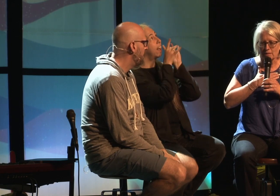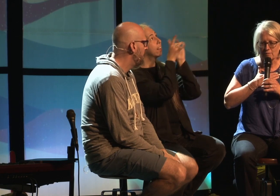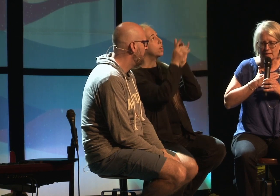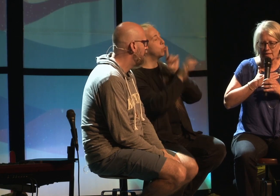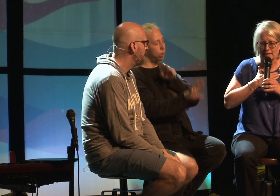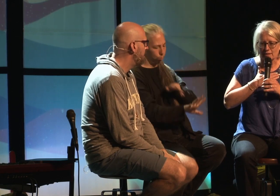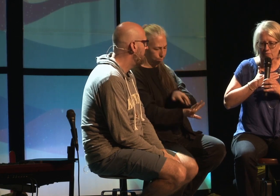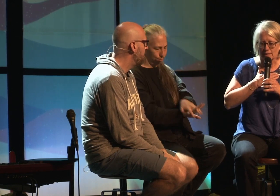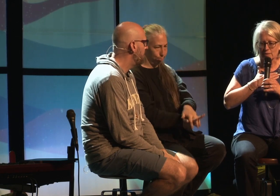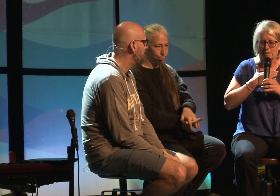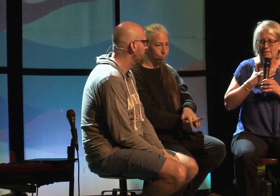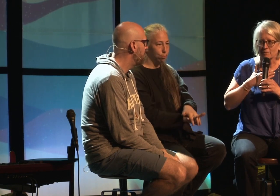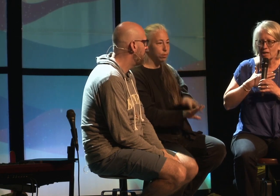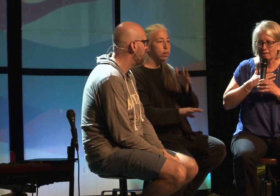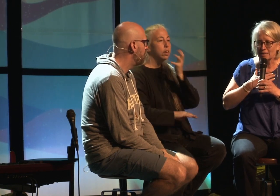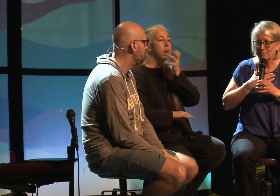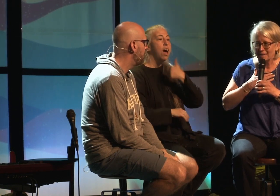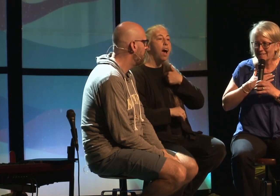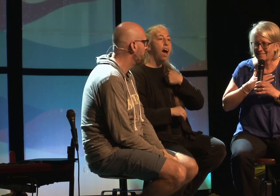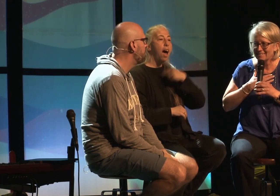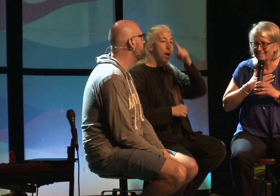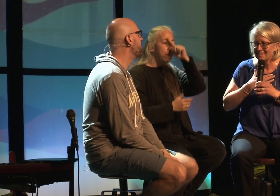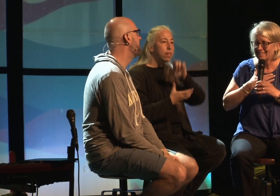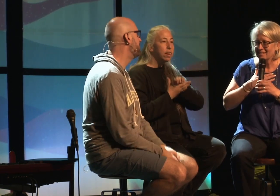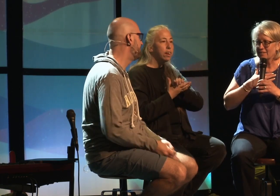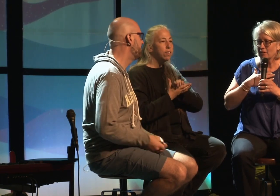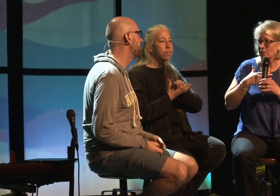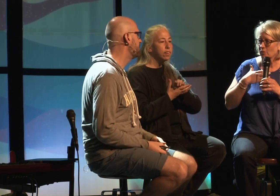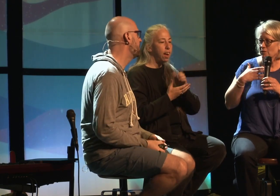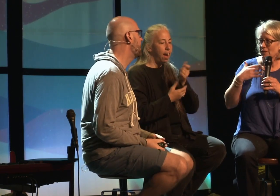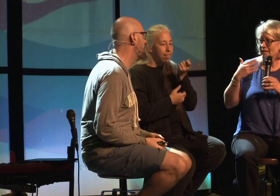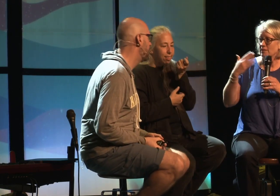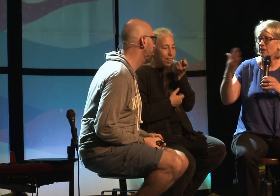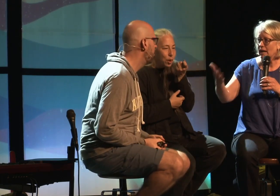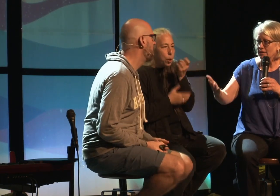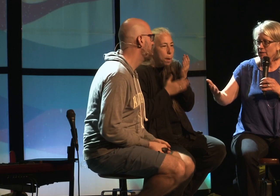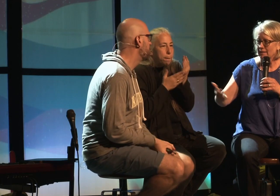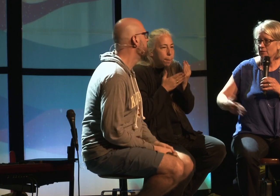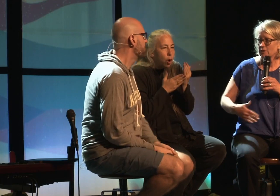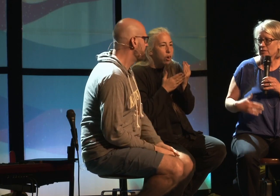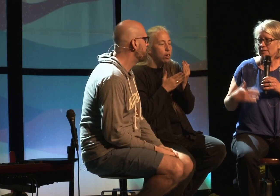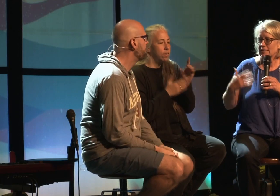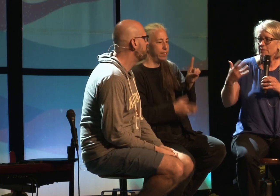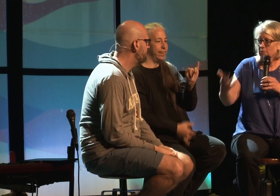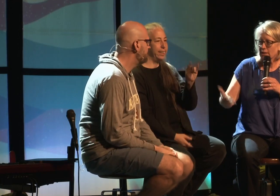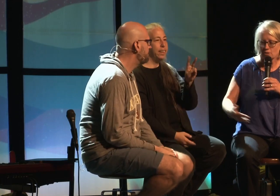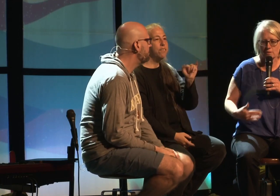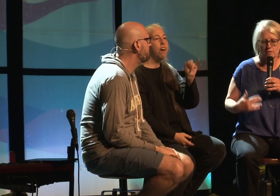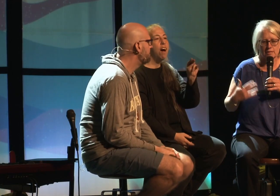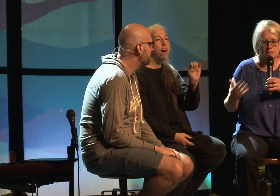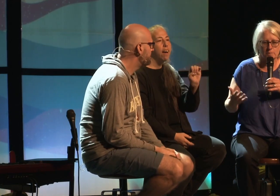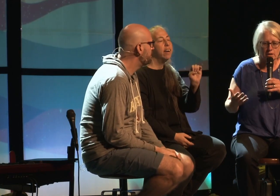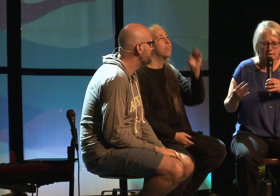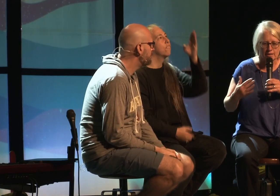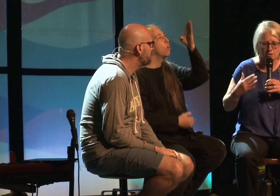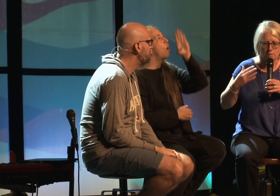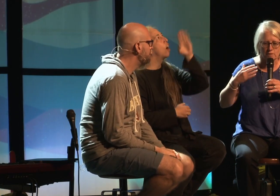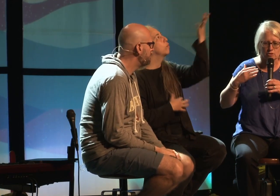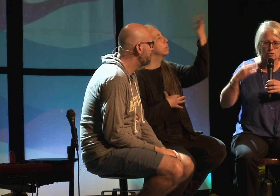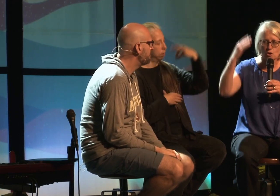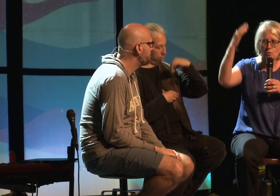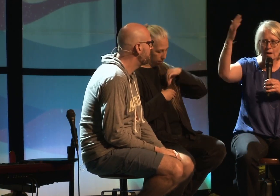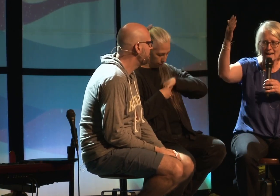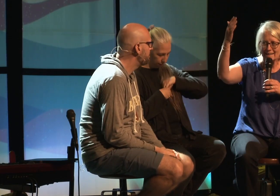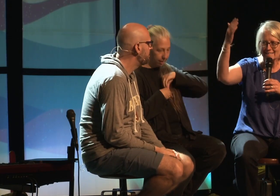was believing that there was a piece of God in me, that or that divine, right? That there's this imprint or there's this spark, and